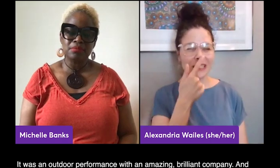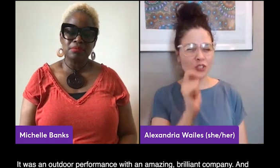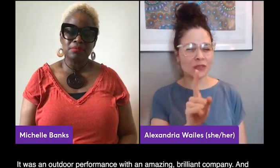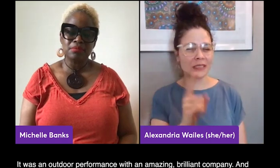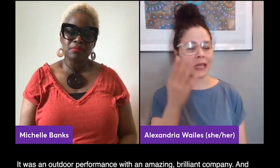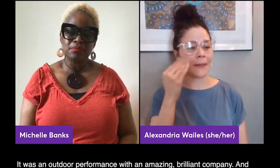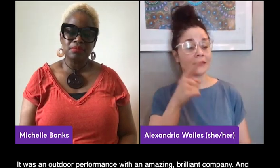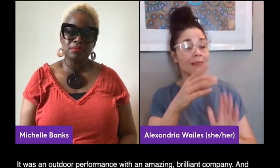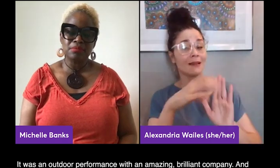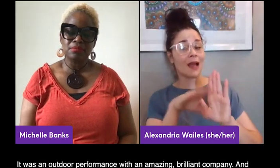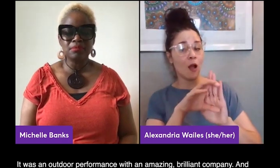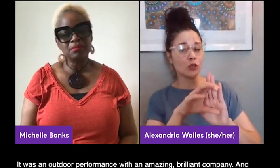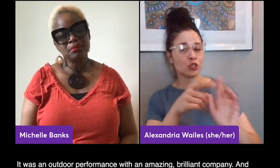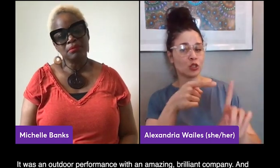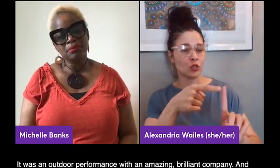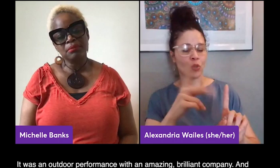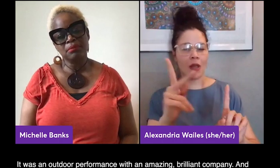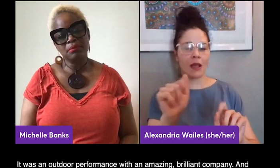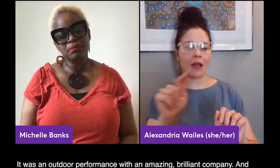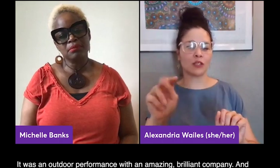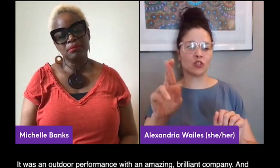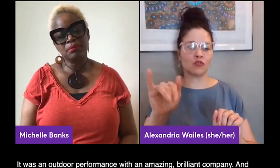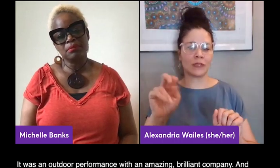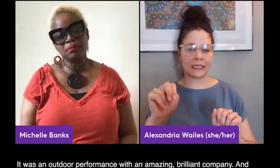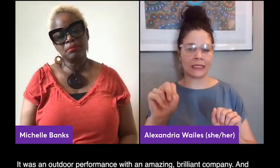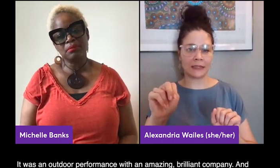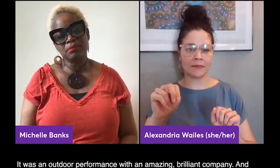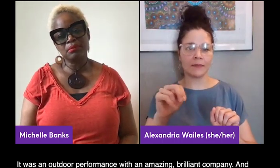It was interesting, actually, because the character is Katrin,